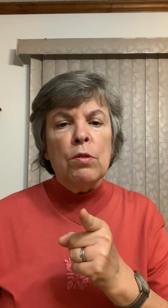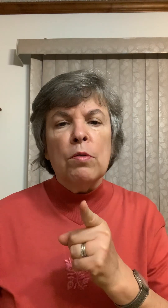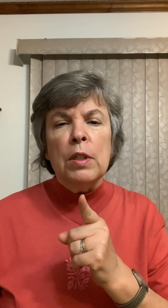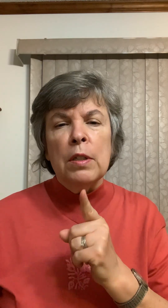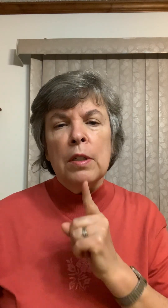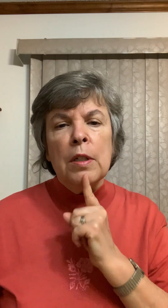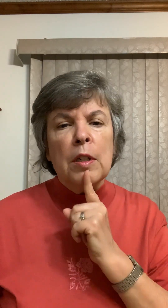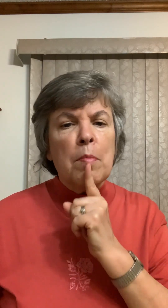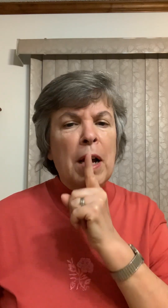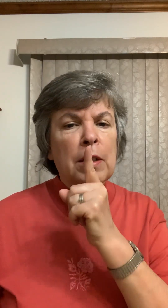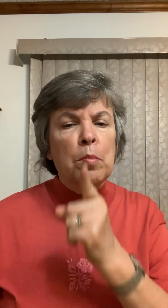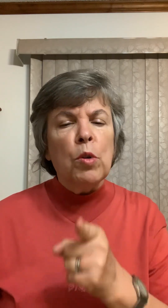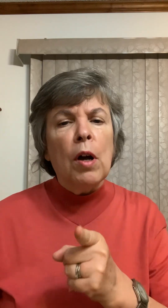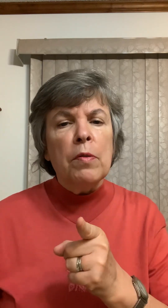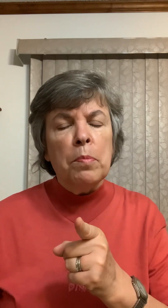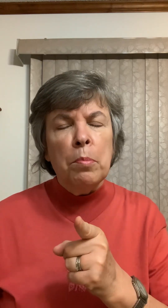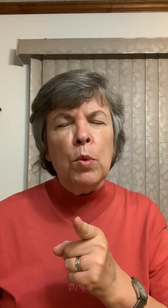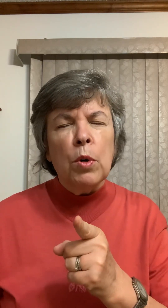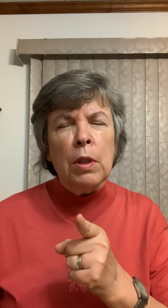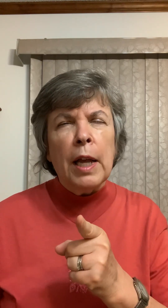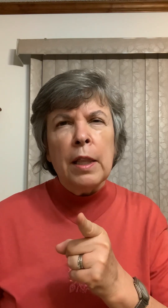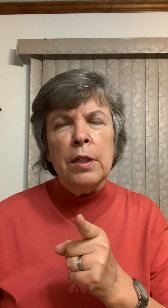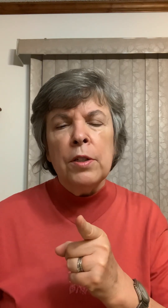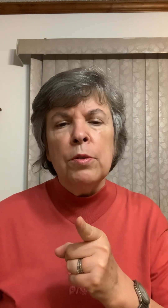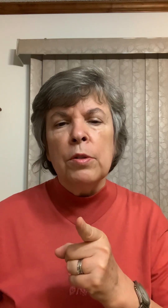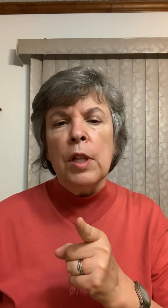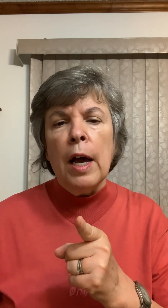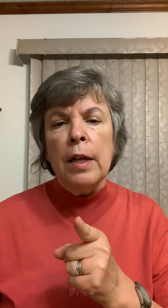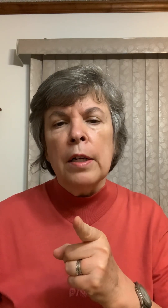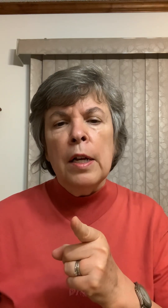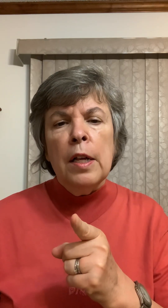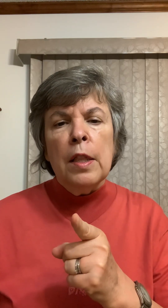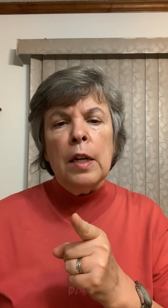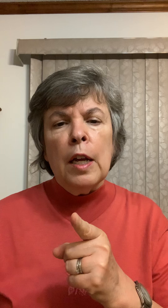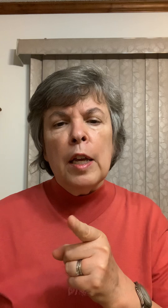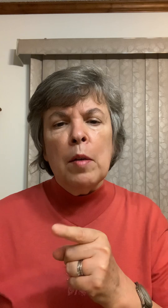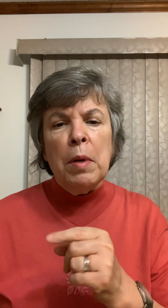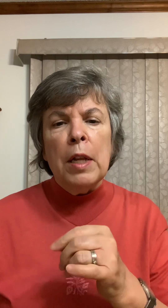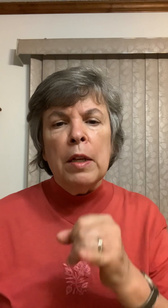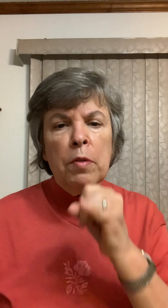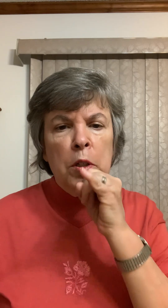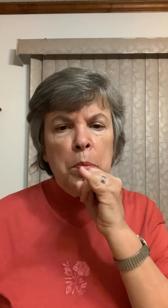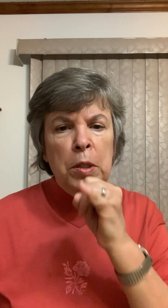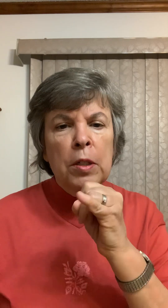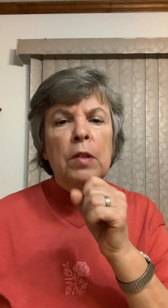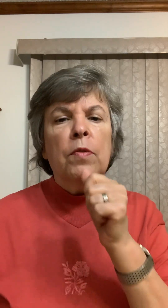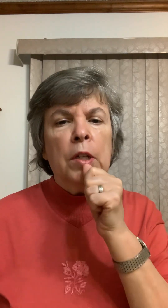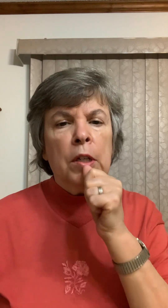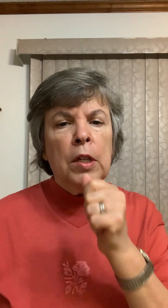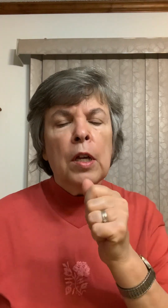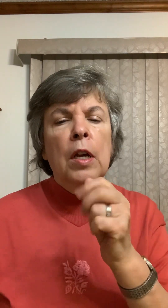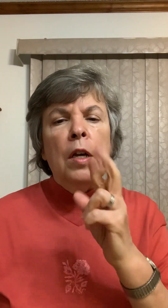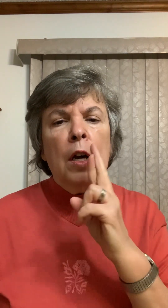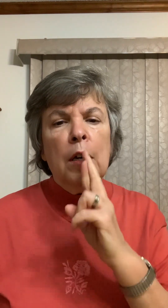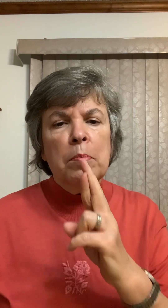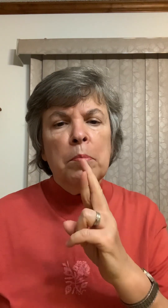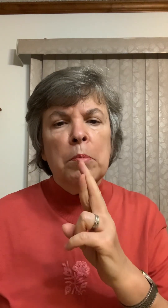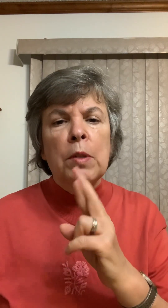true. And I'm actually more likely to use that than I am any of the specific be